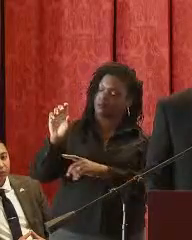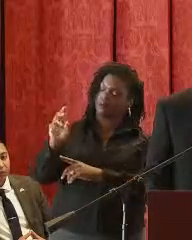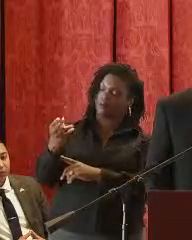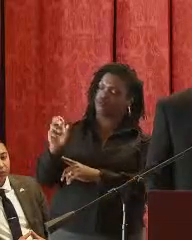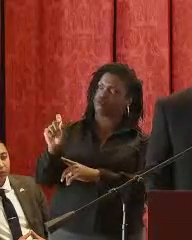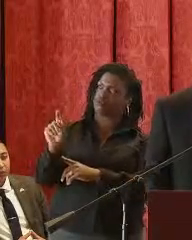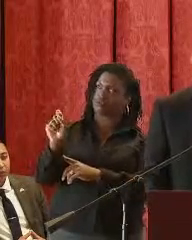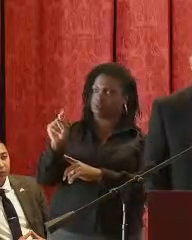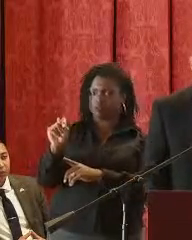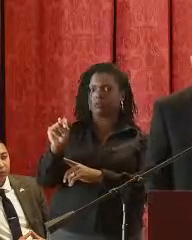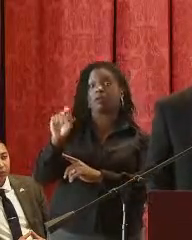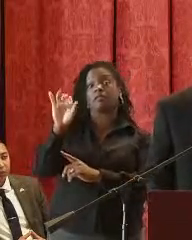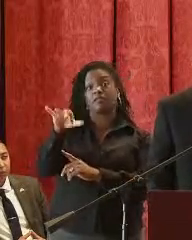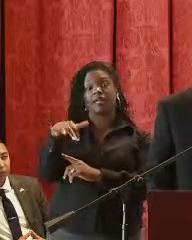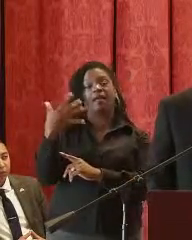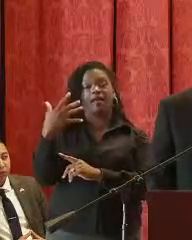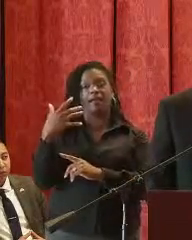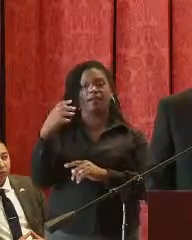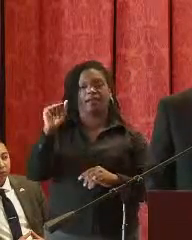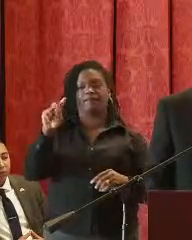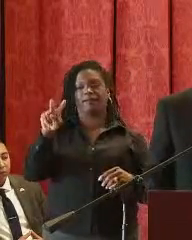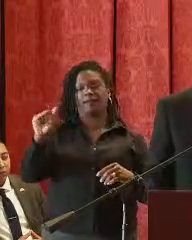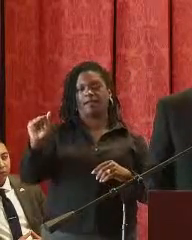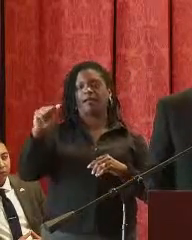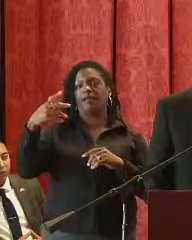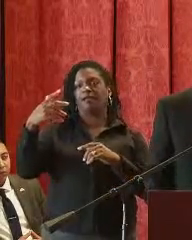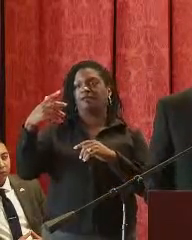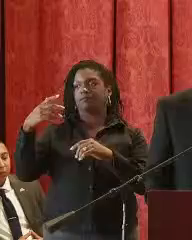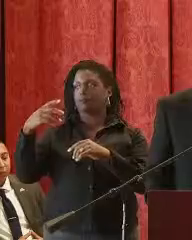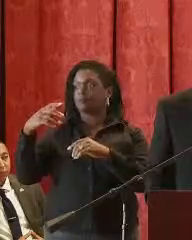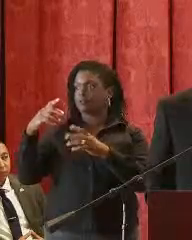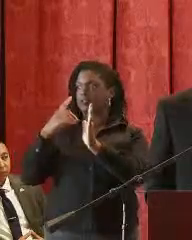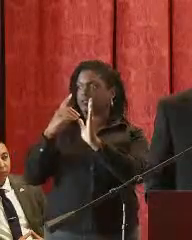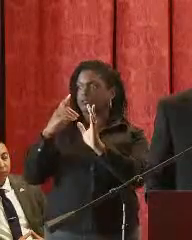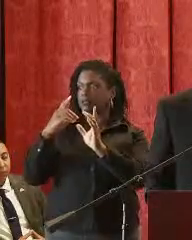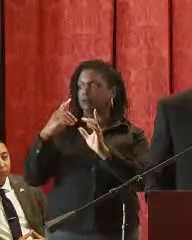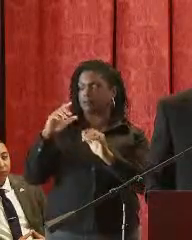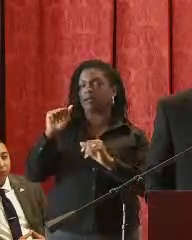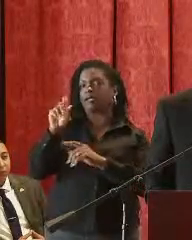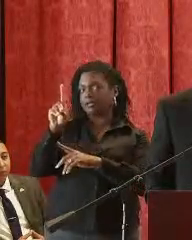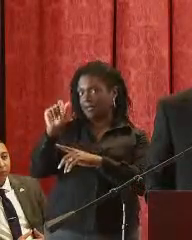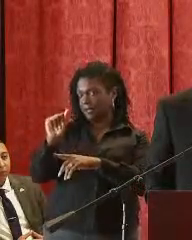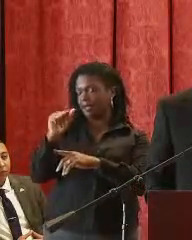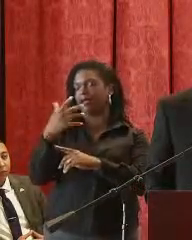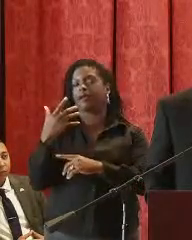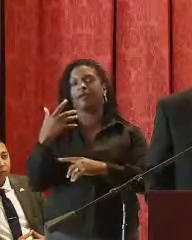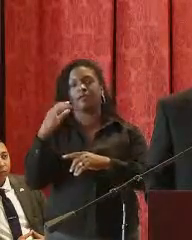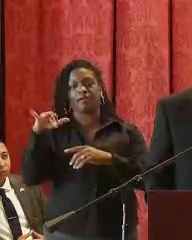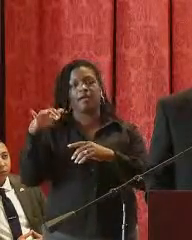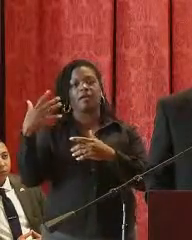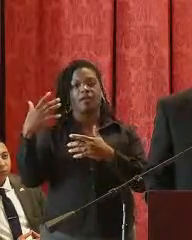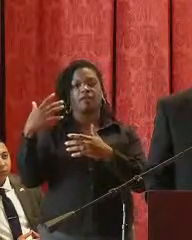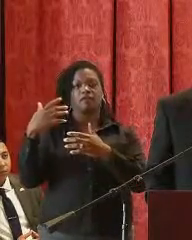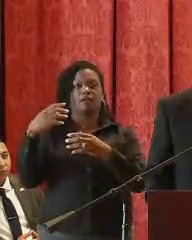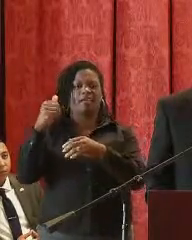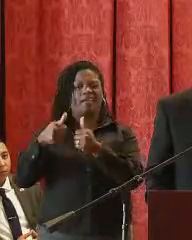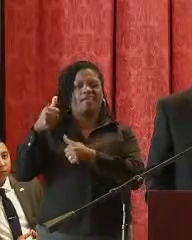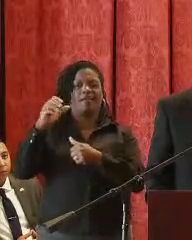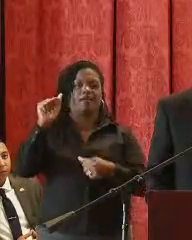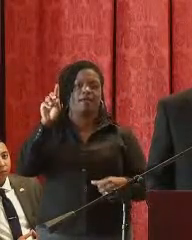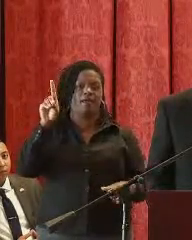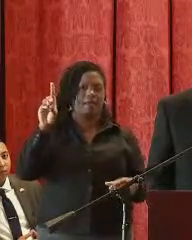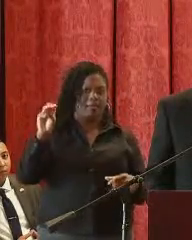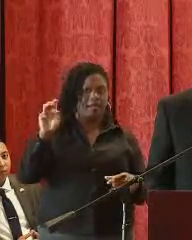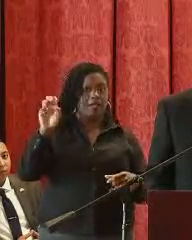Orleans, and the MAC Committee for creating a toolkit that helps us build a